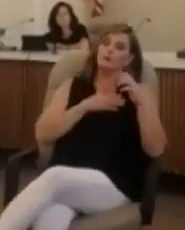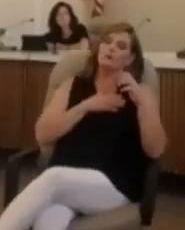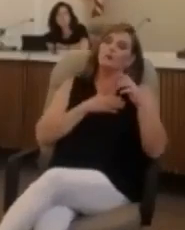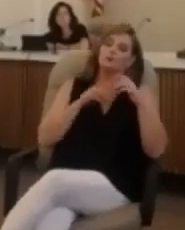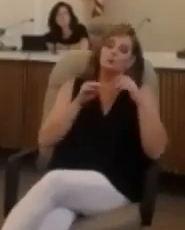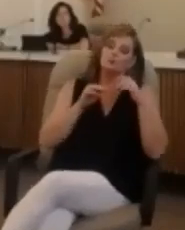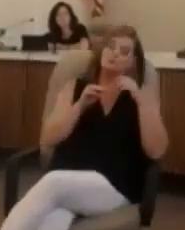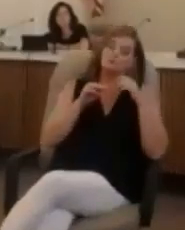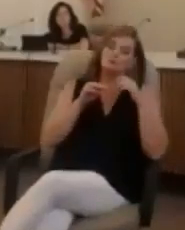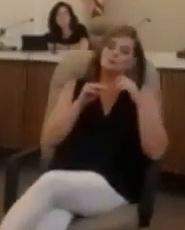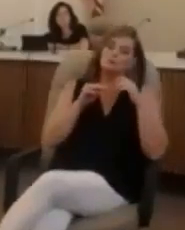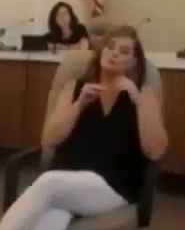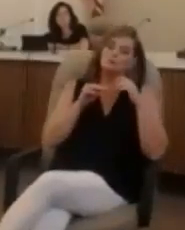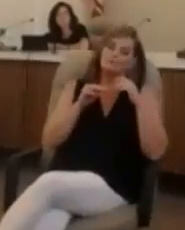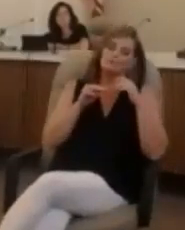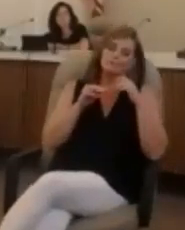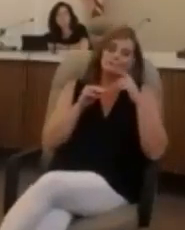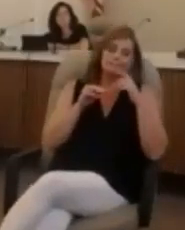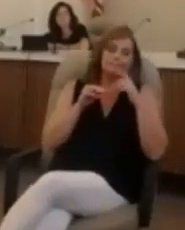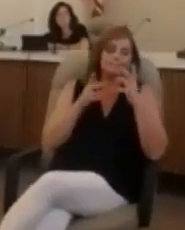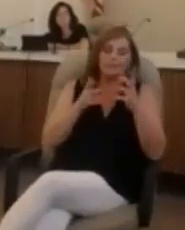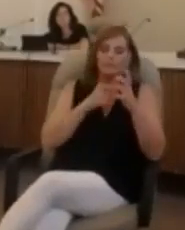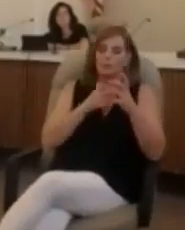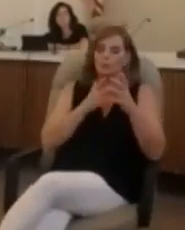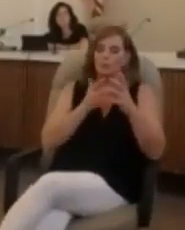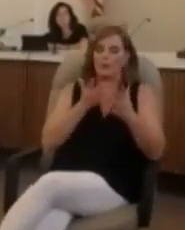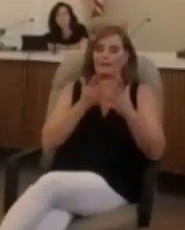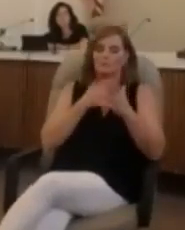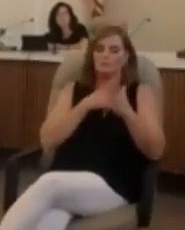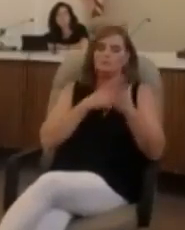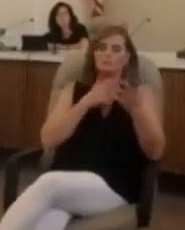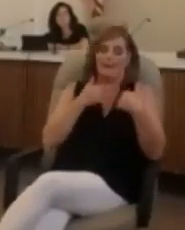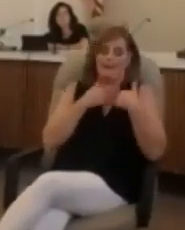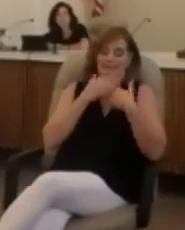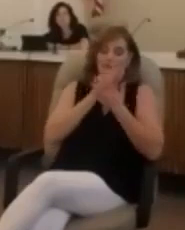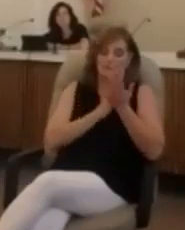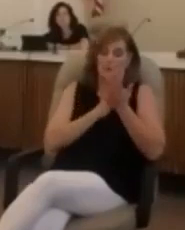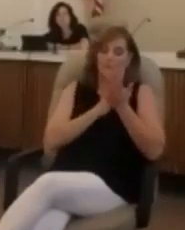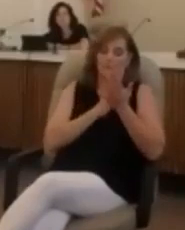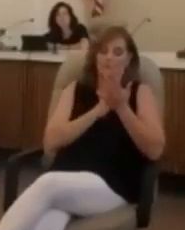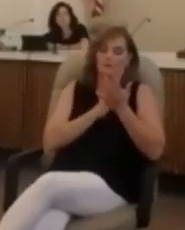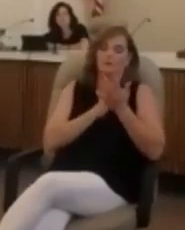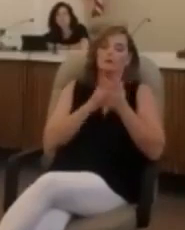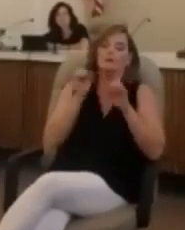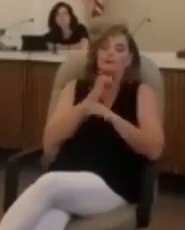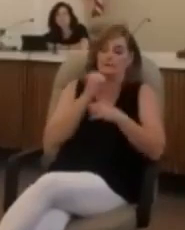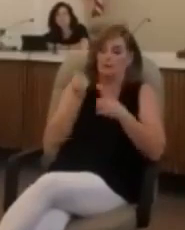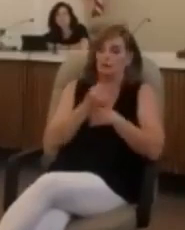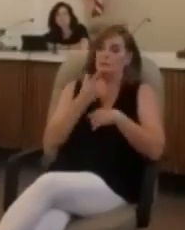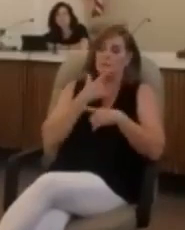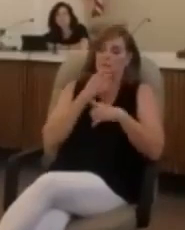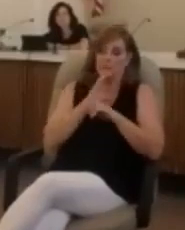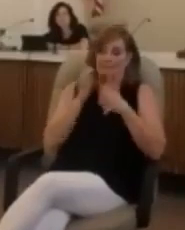with some conditions, and I can read those conditions now if you want.